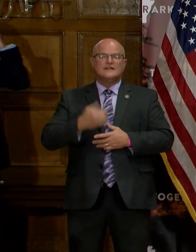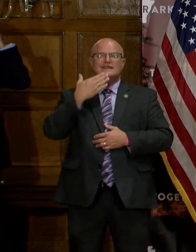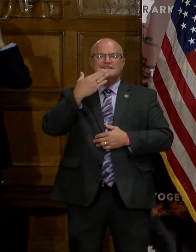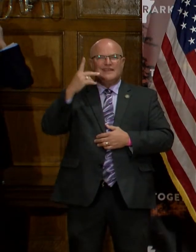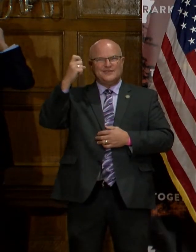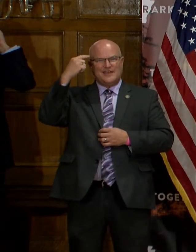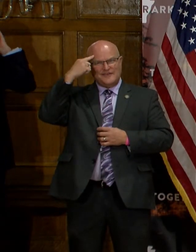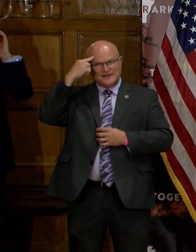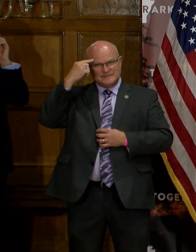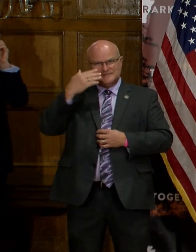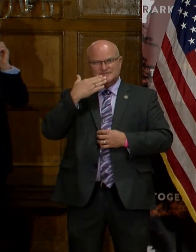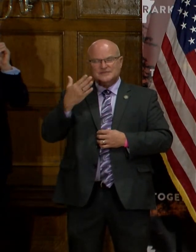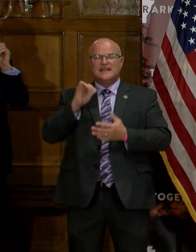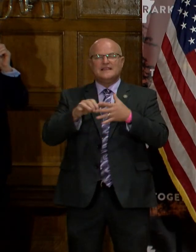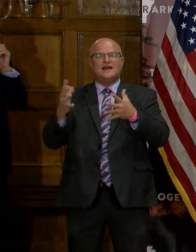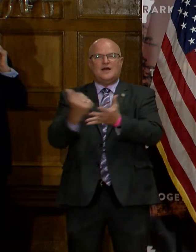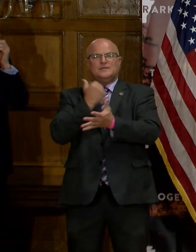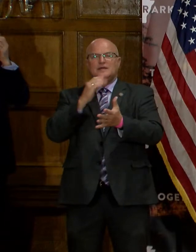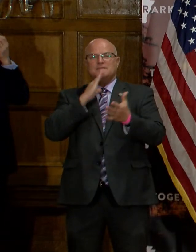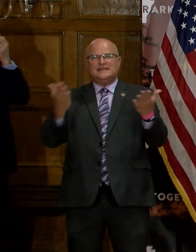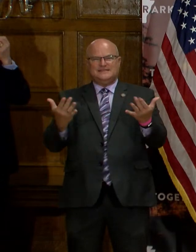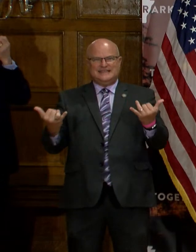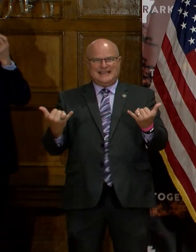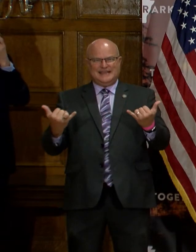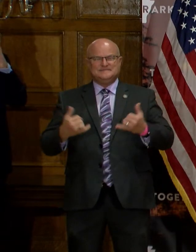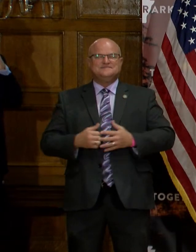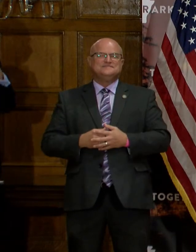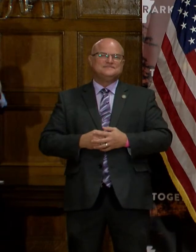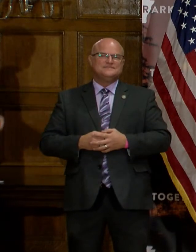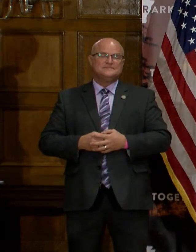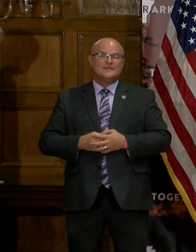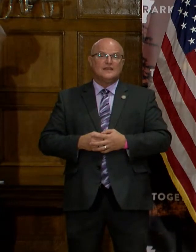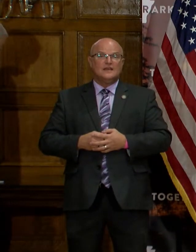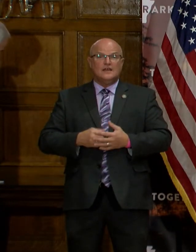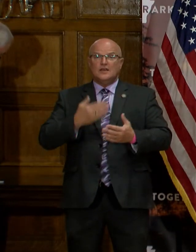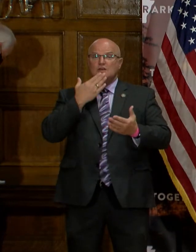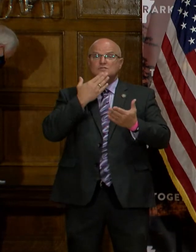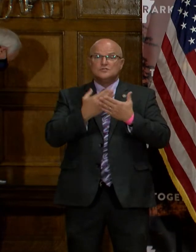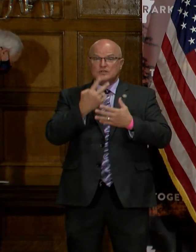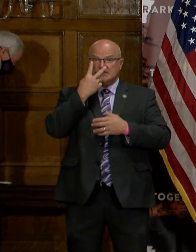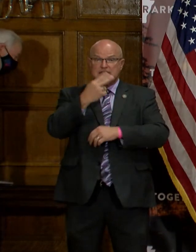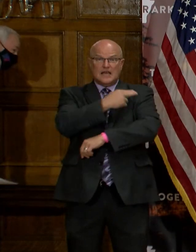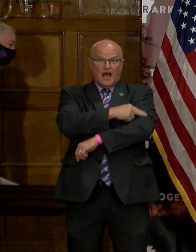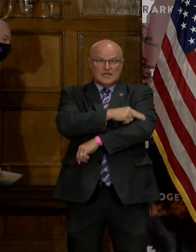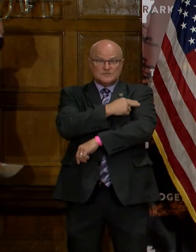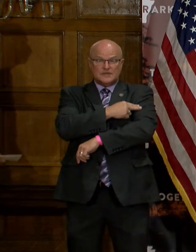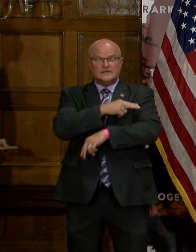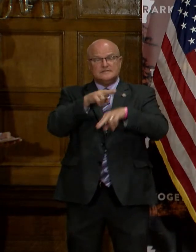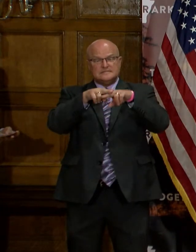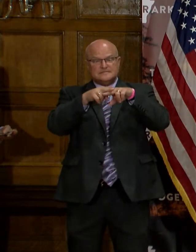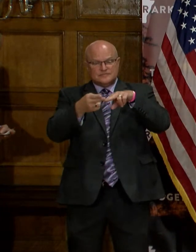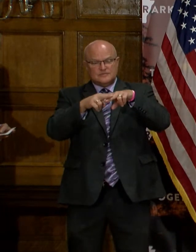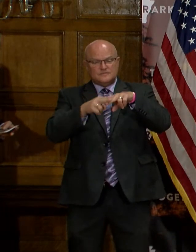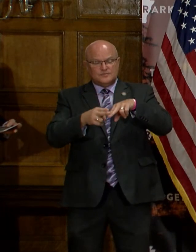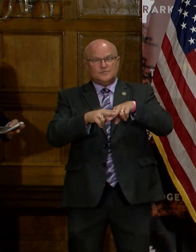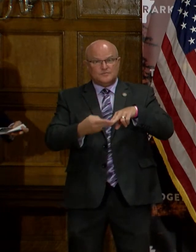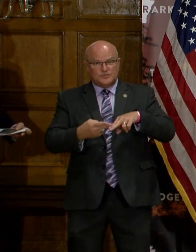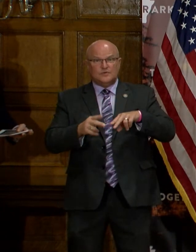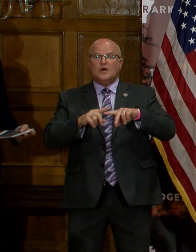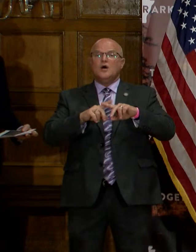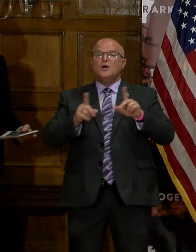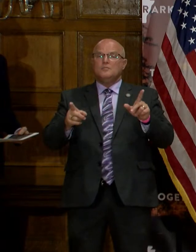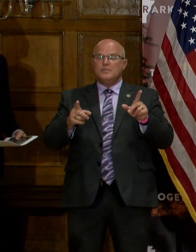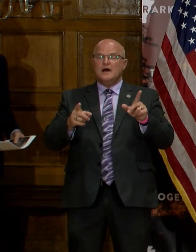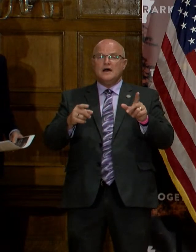Thank you, Governor. Appreciate the opportunity to be here today. It's good to see that hospitalizations have decreased recently, but as has been